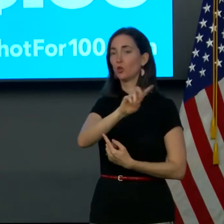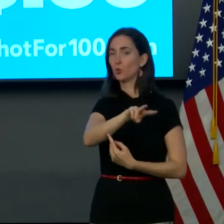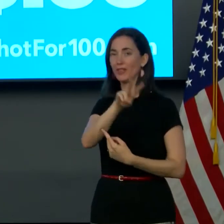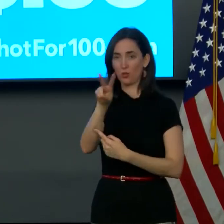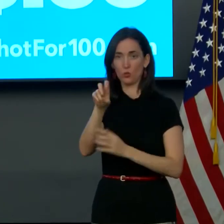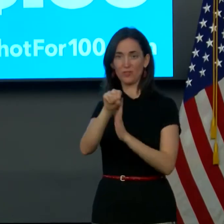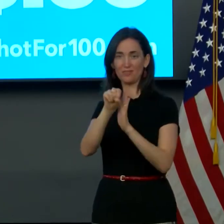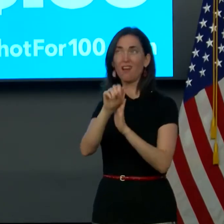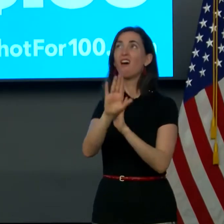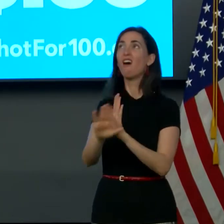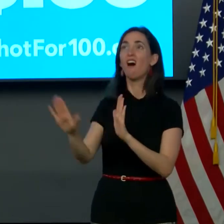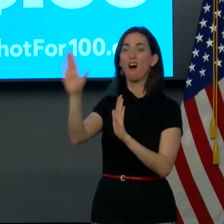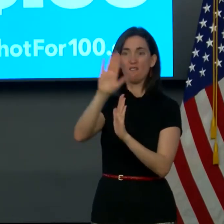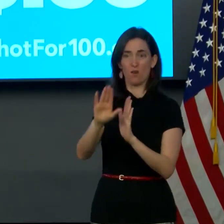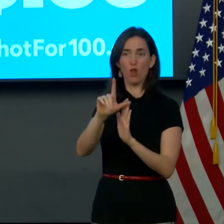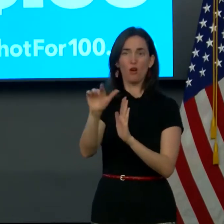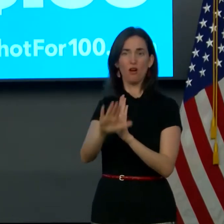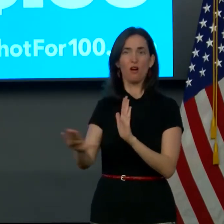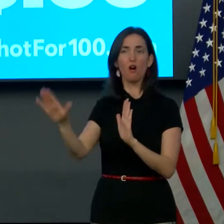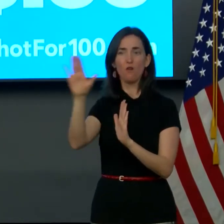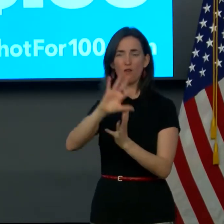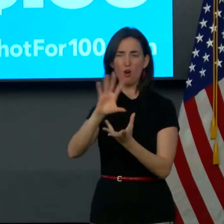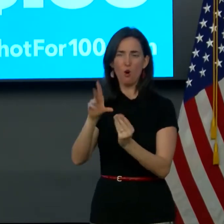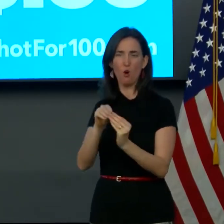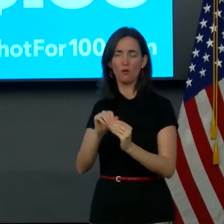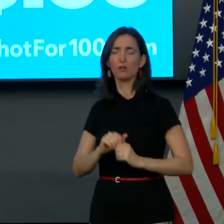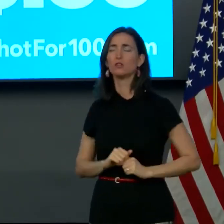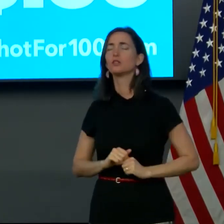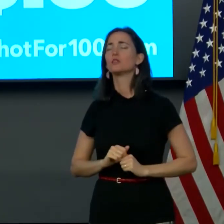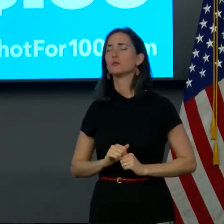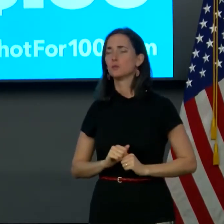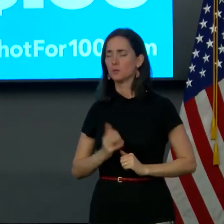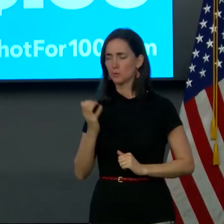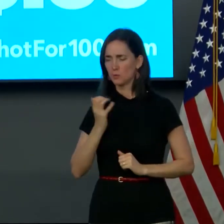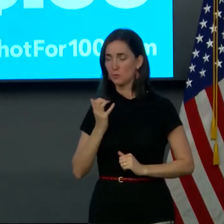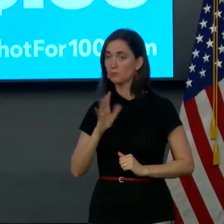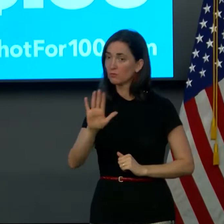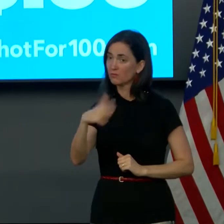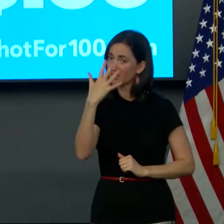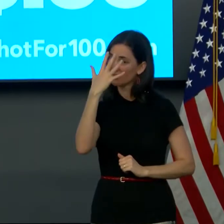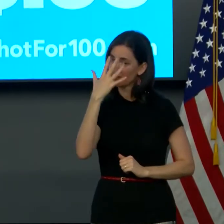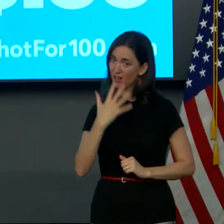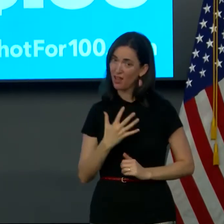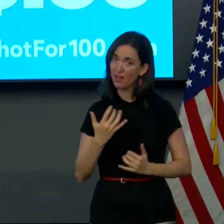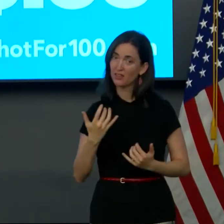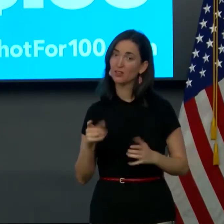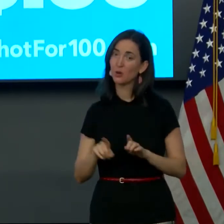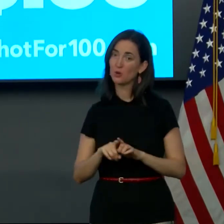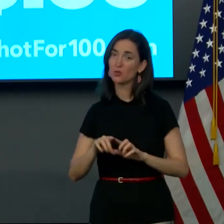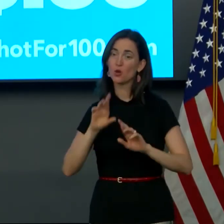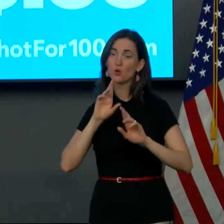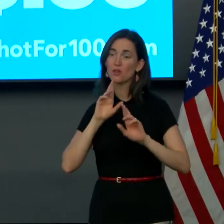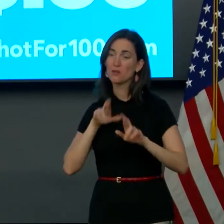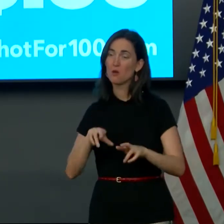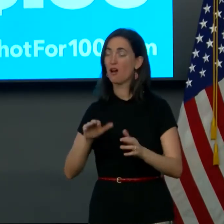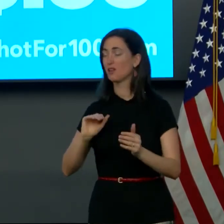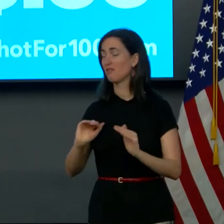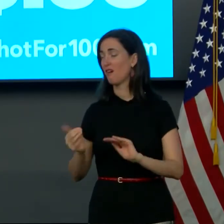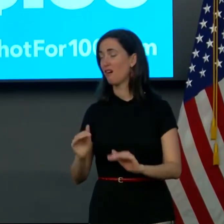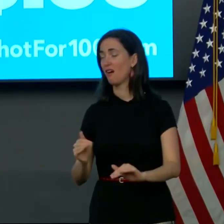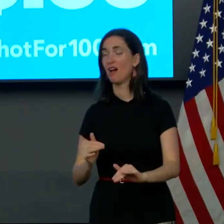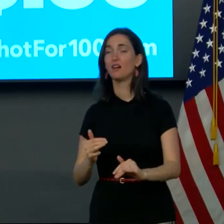5,922 new cases of COVID being reported. And very sadly, we're also reporting